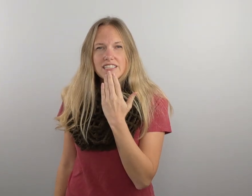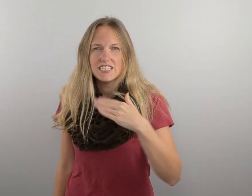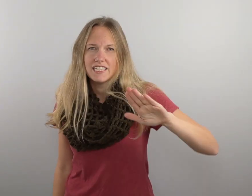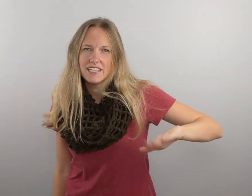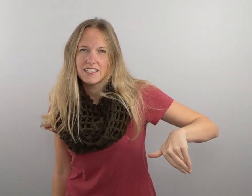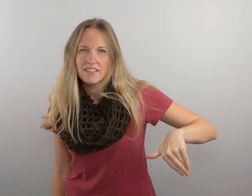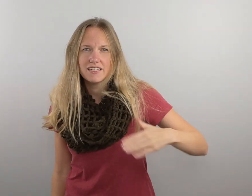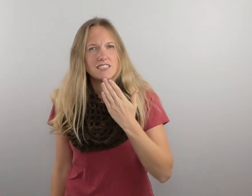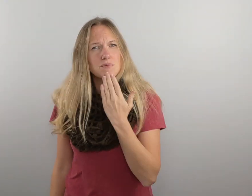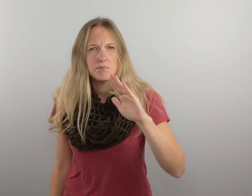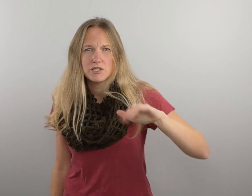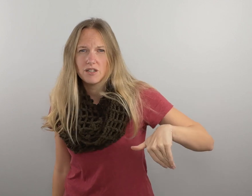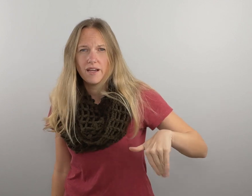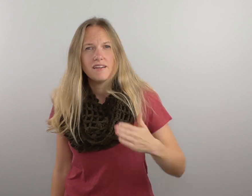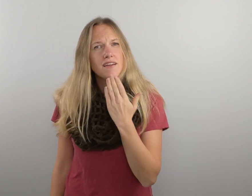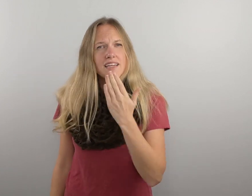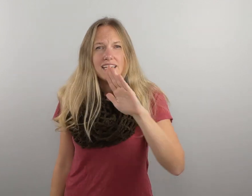your chin and then you kind of just push it away.